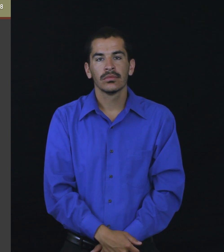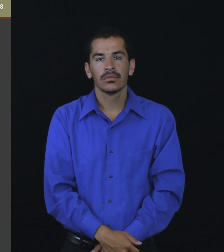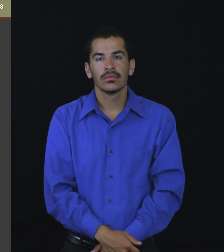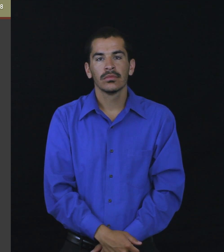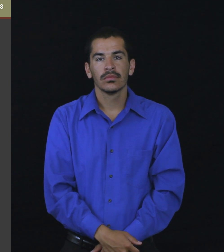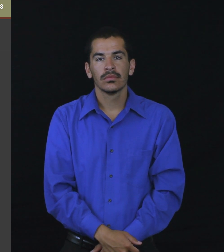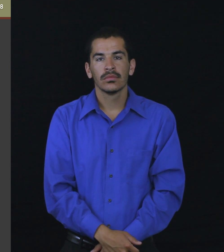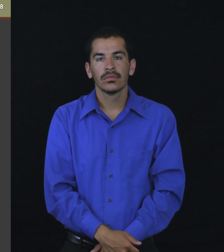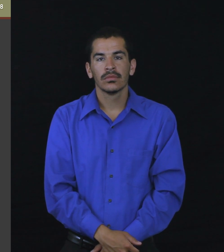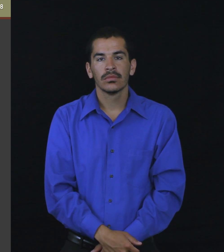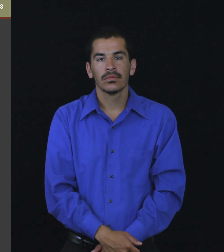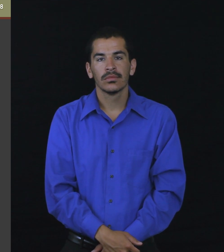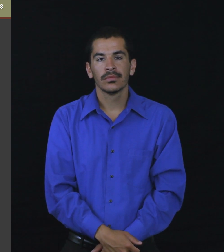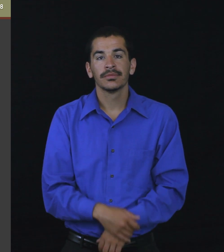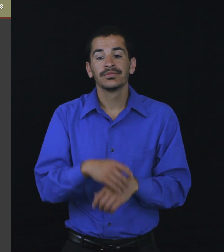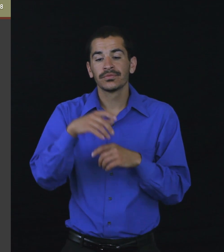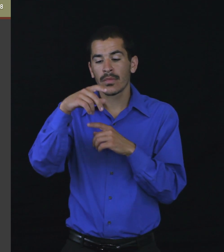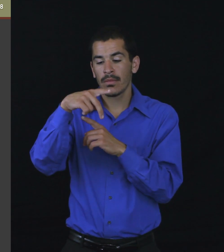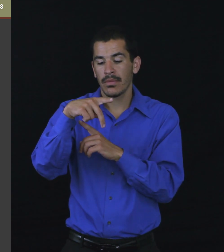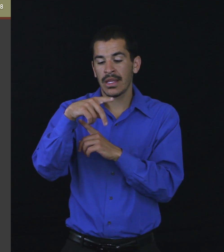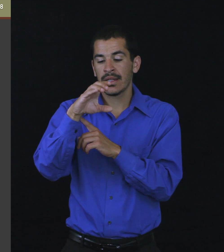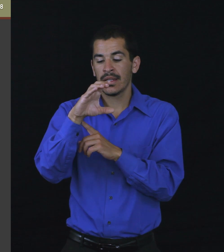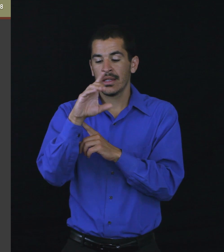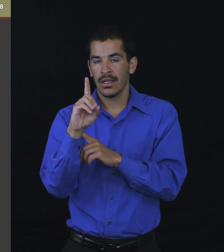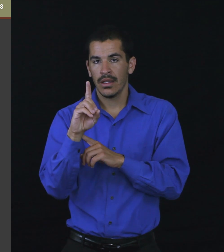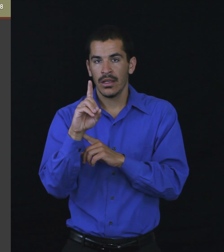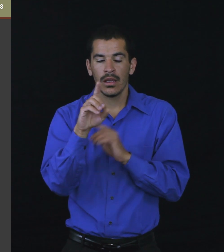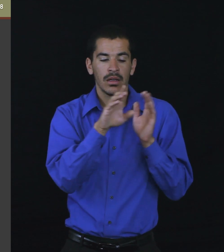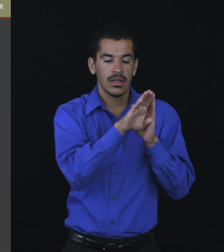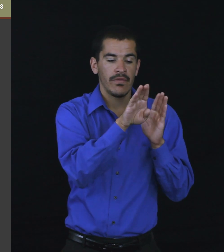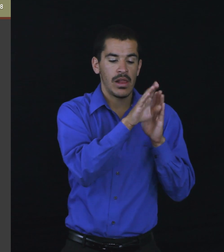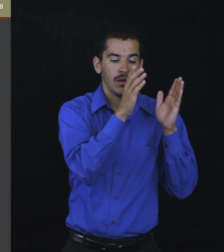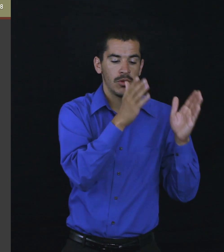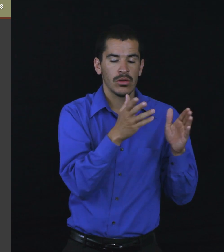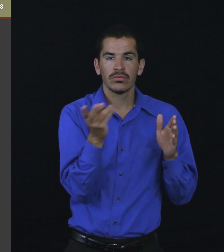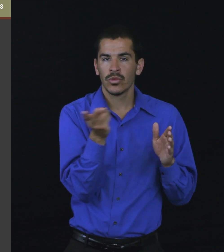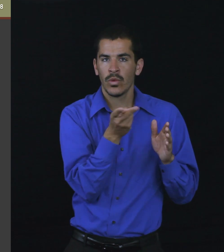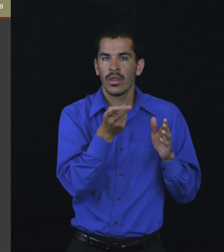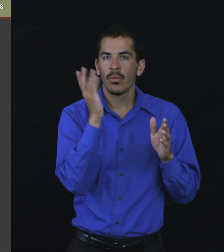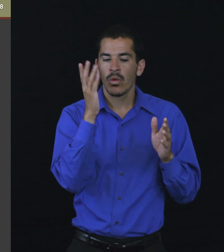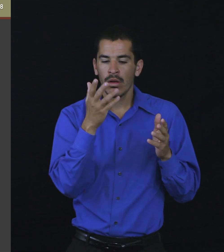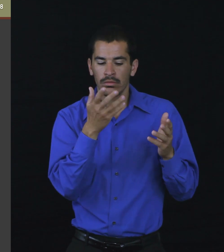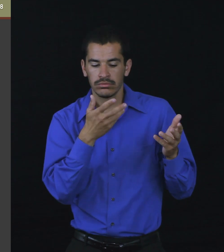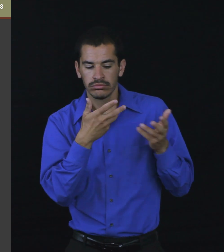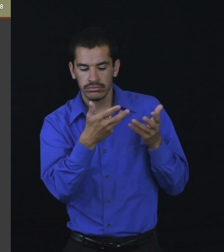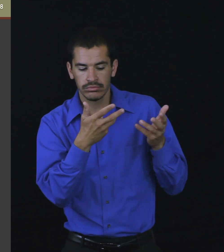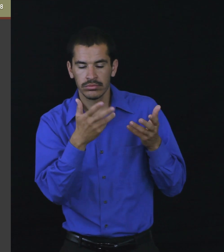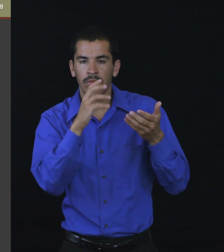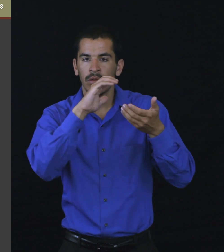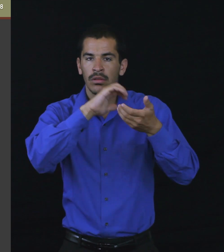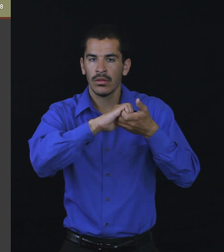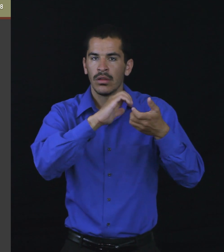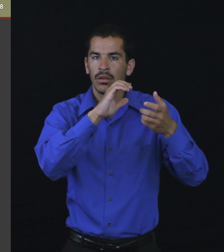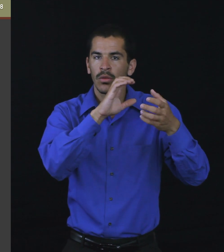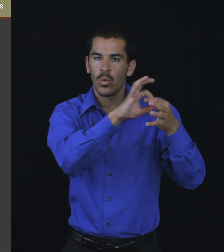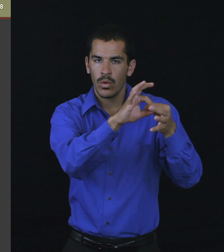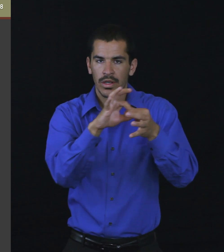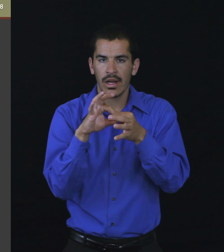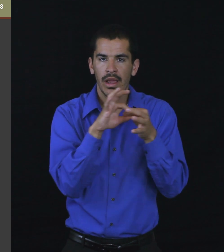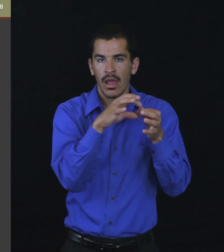PCD coordinates with the developer for simultaneous and separate land purchase.